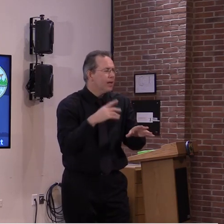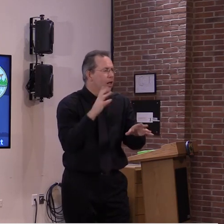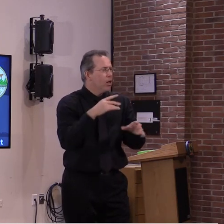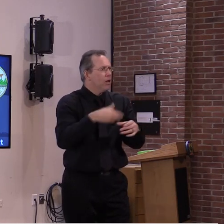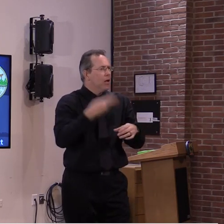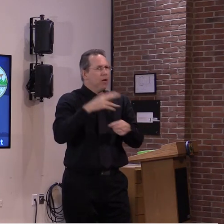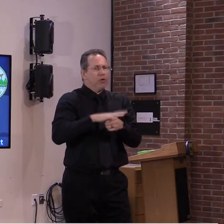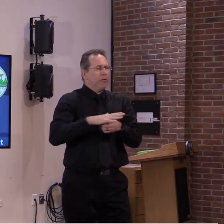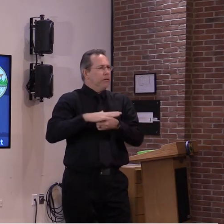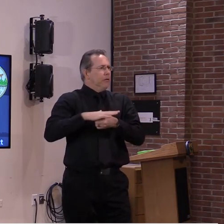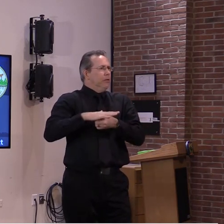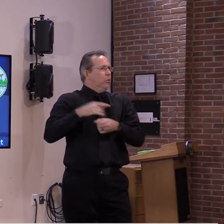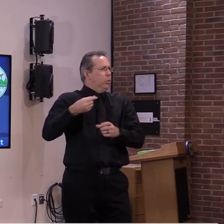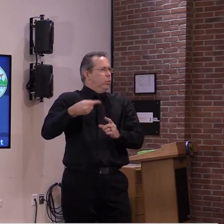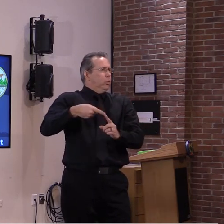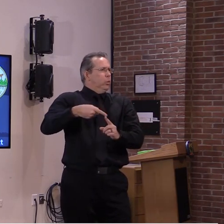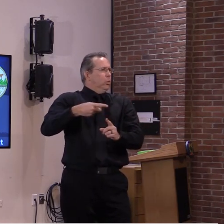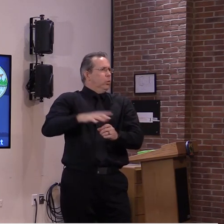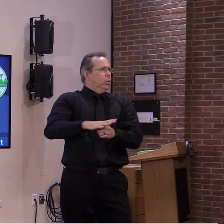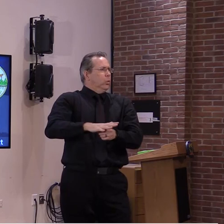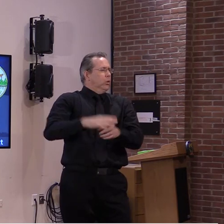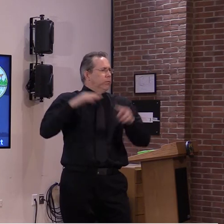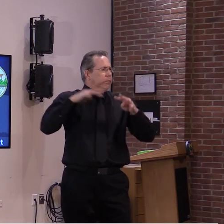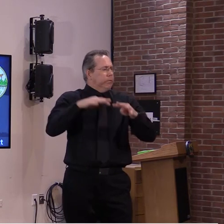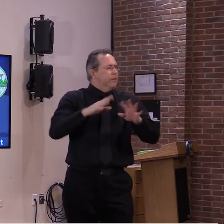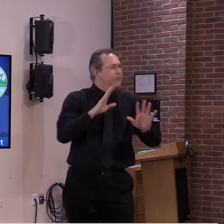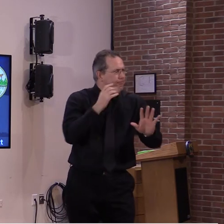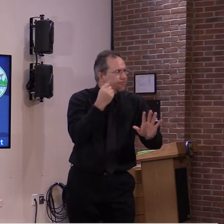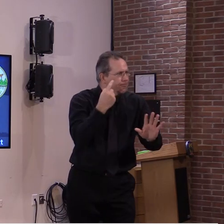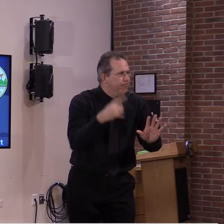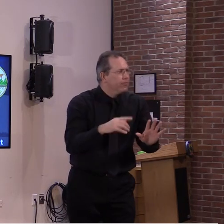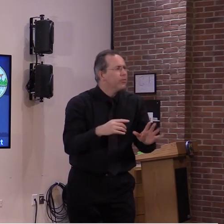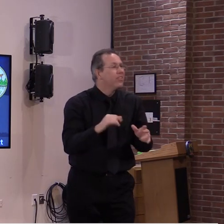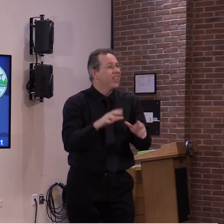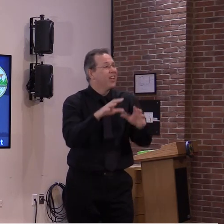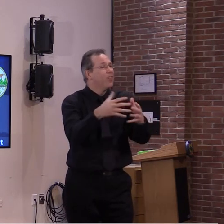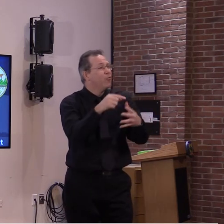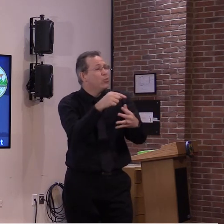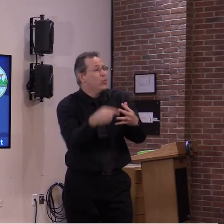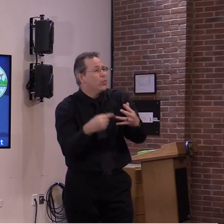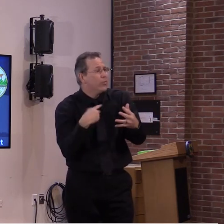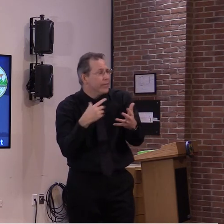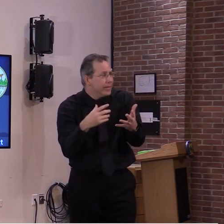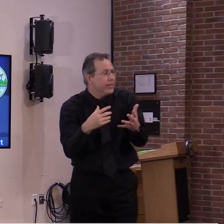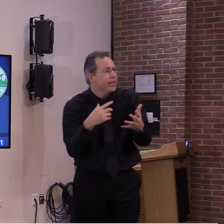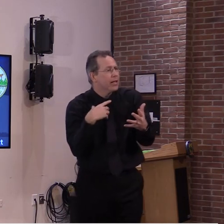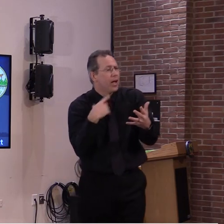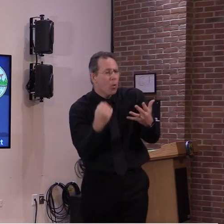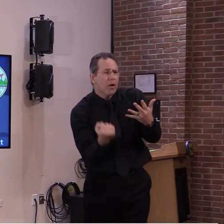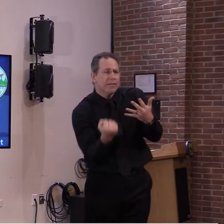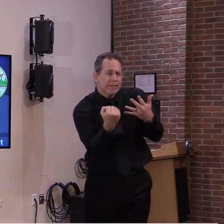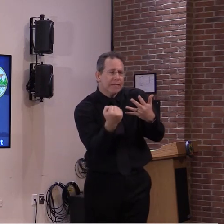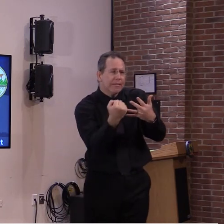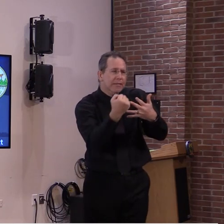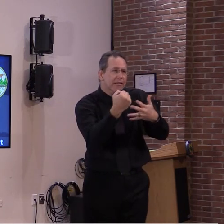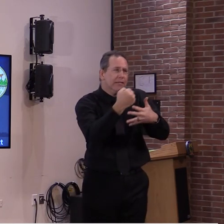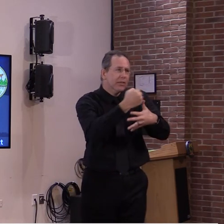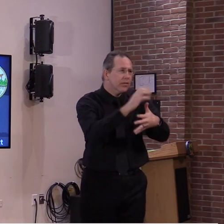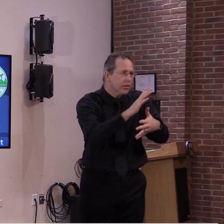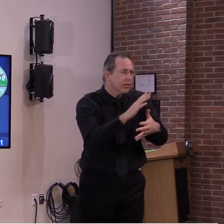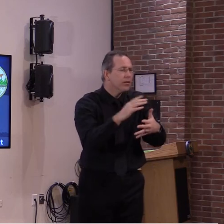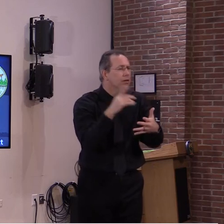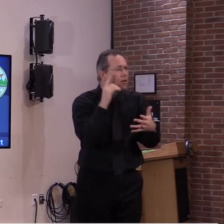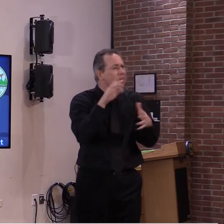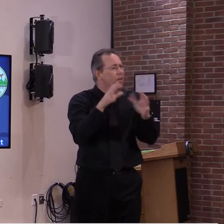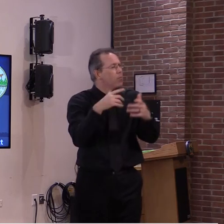be getting to these other phases till certainly late this month at the earliest, and again, depending on